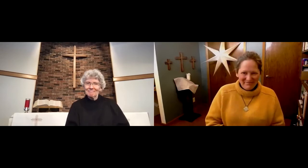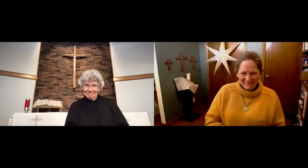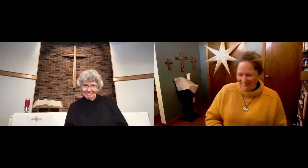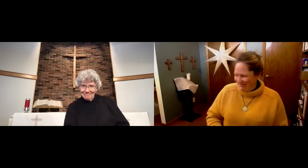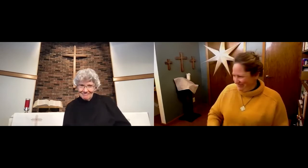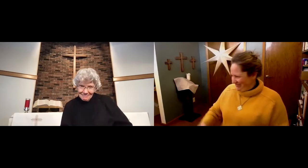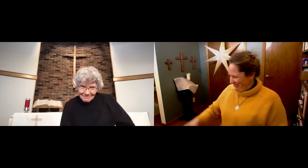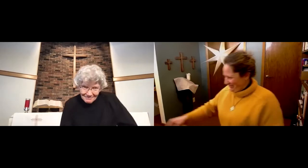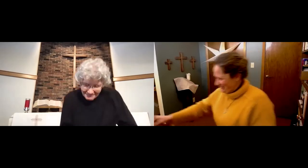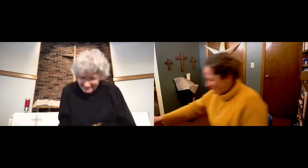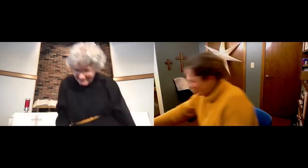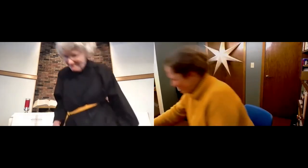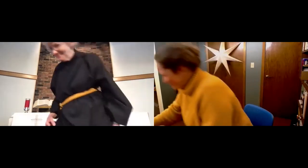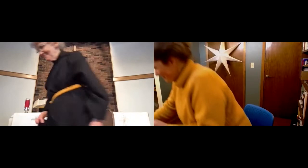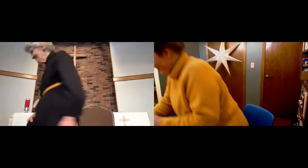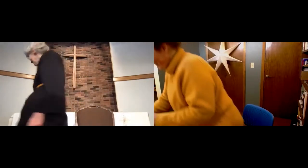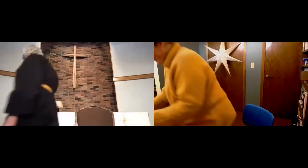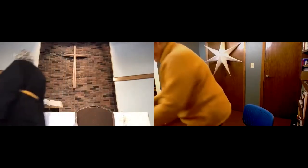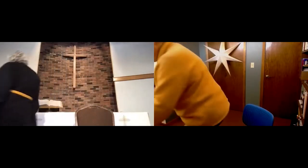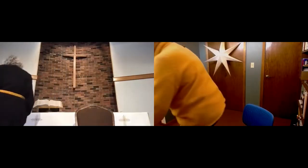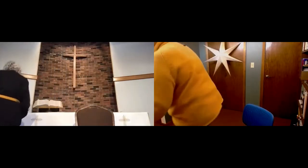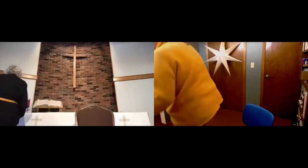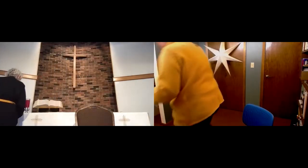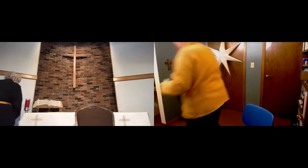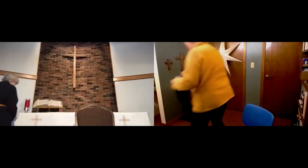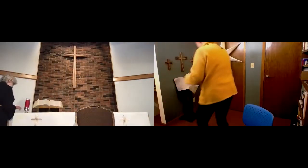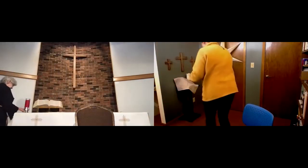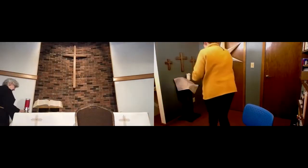And we'll do that here as well as we enter into worship.